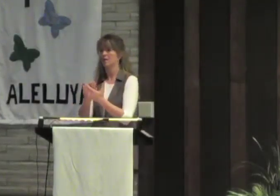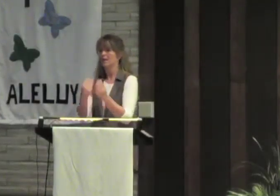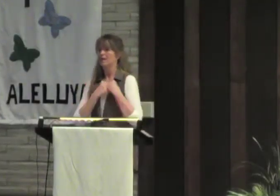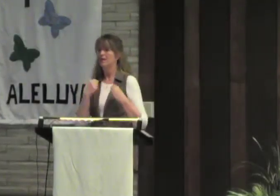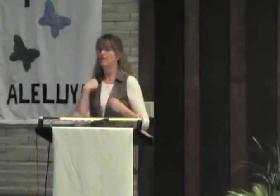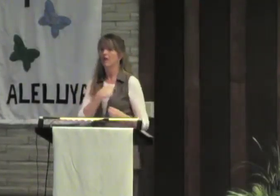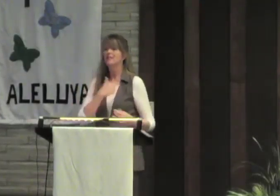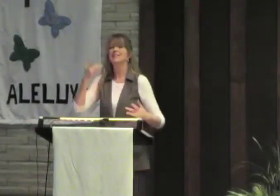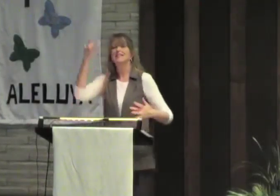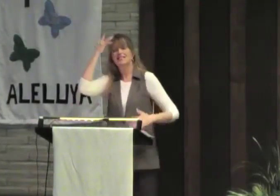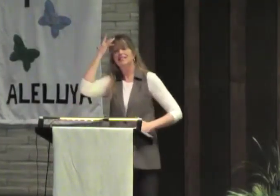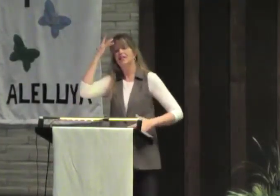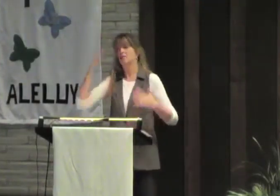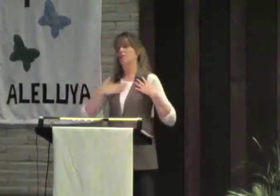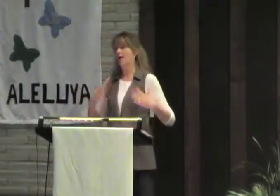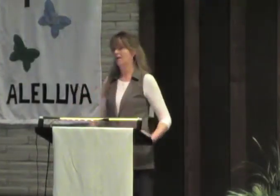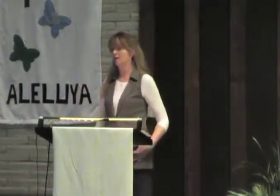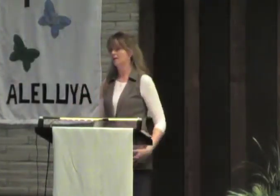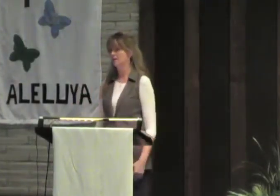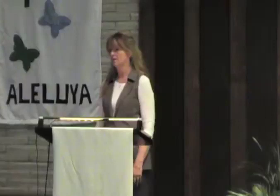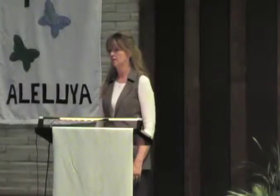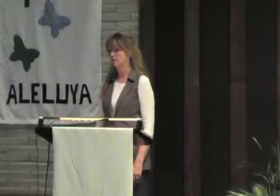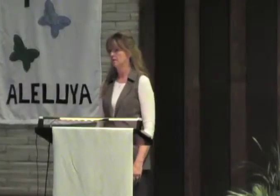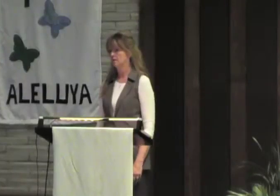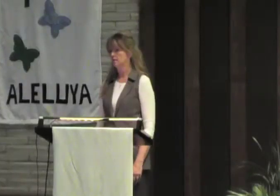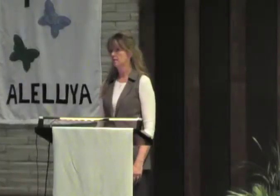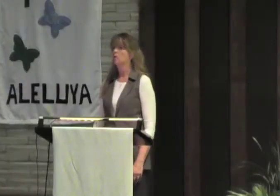Scientifically proven that anger gives us sickness in our bodies.